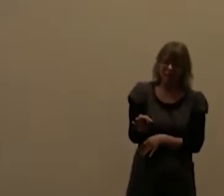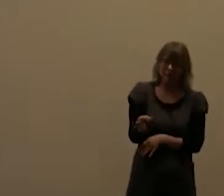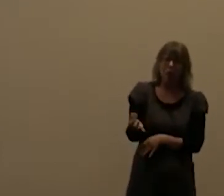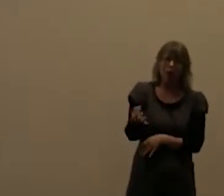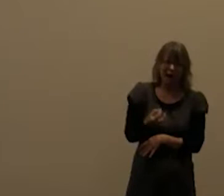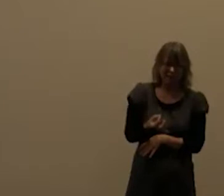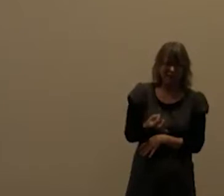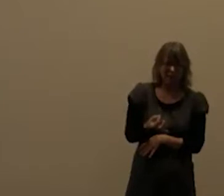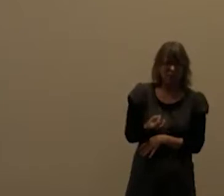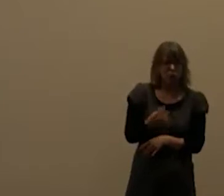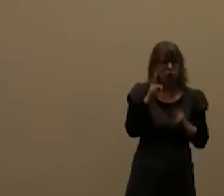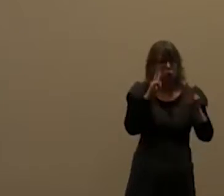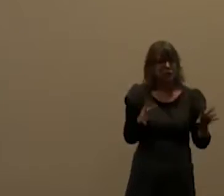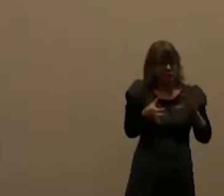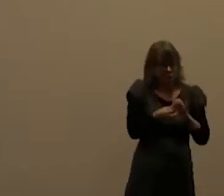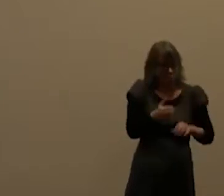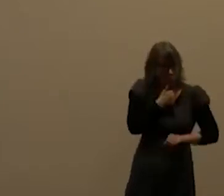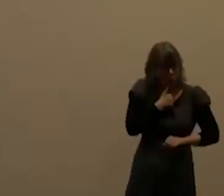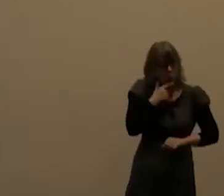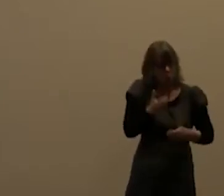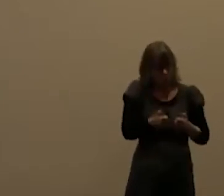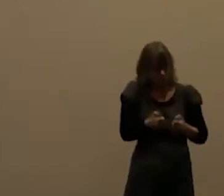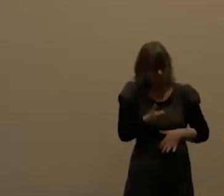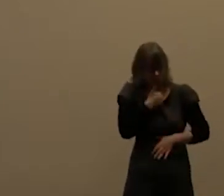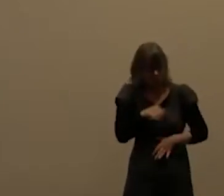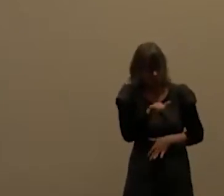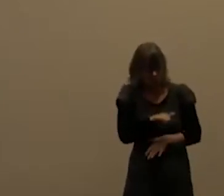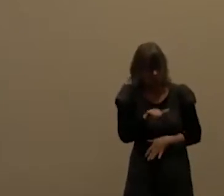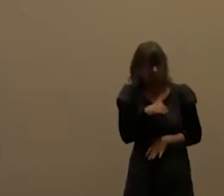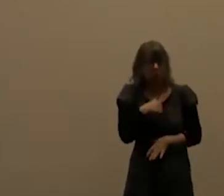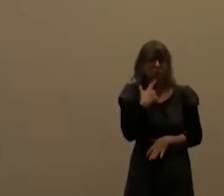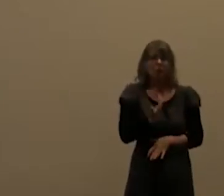home user, a gamer, or a business user? And we have these different options that the user can select.